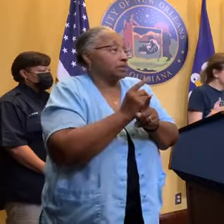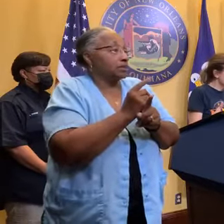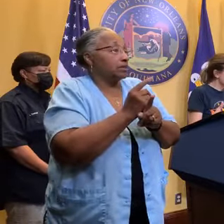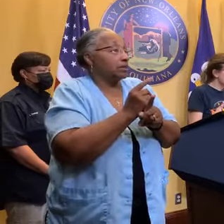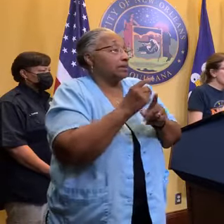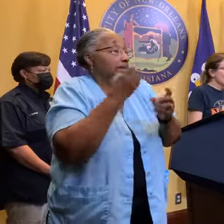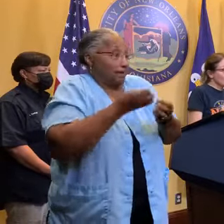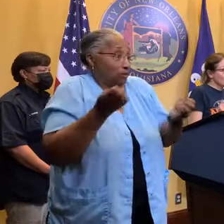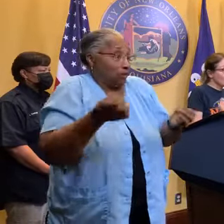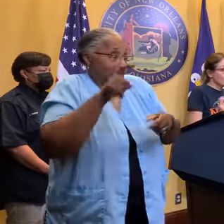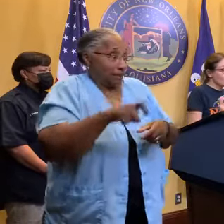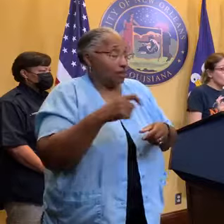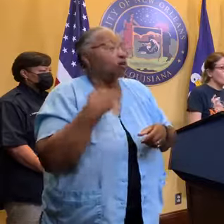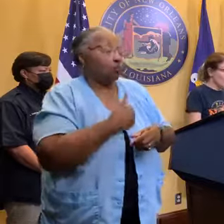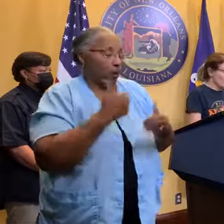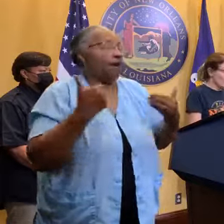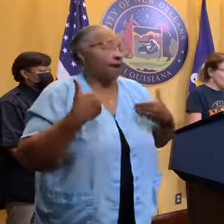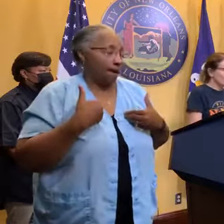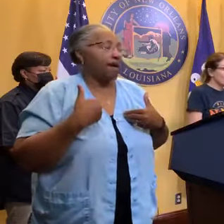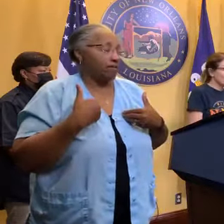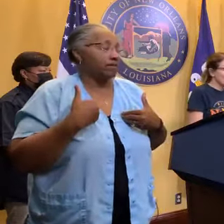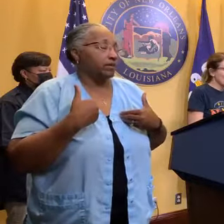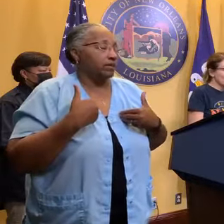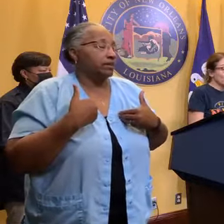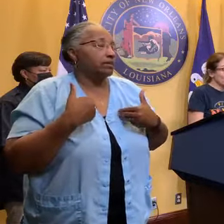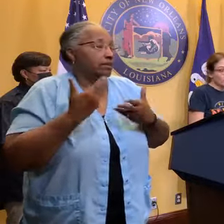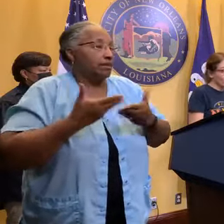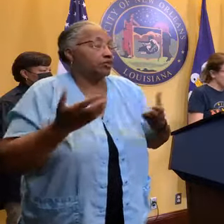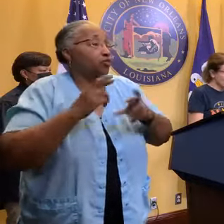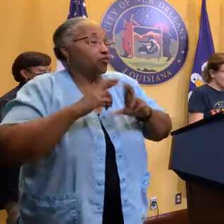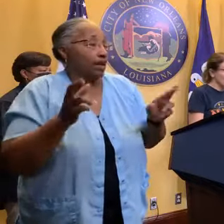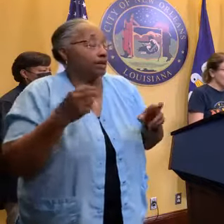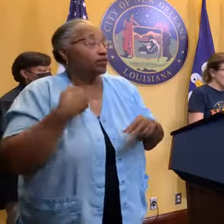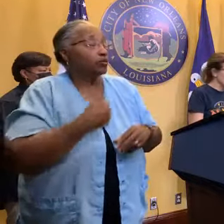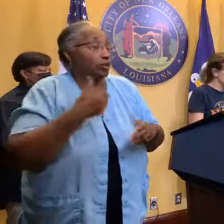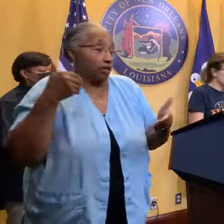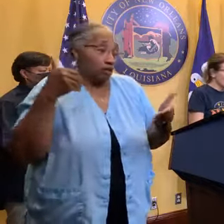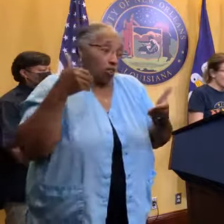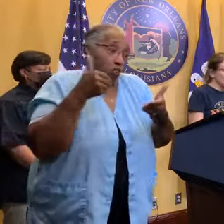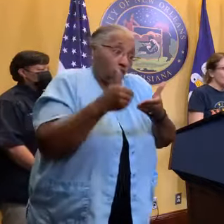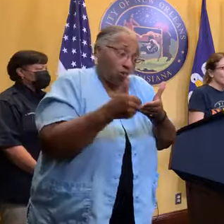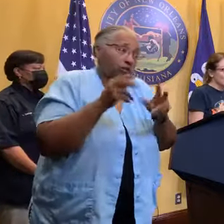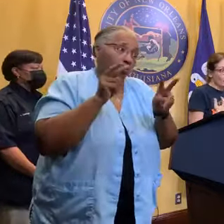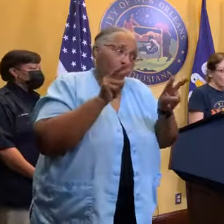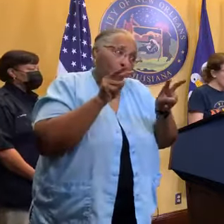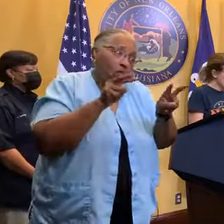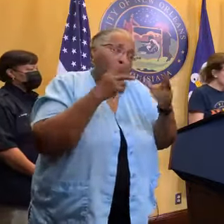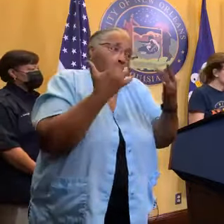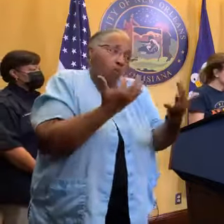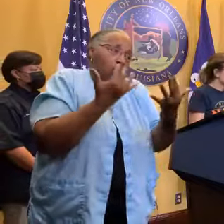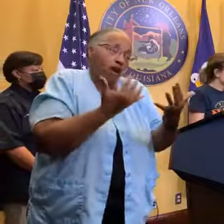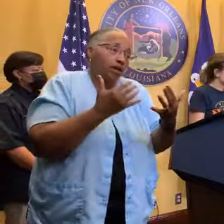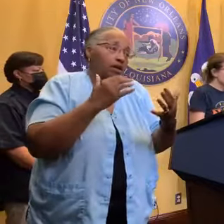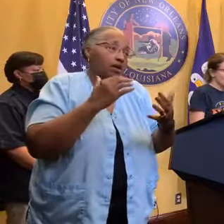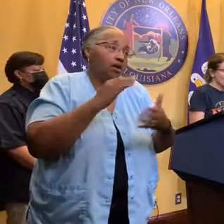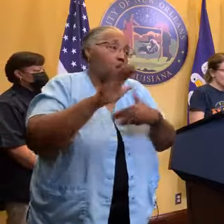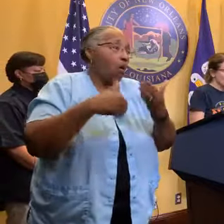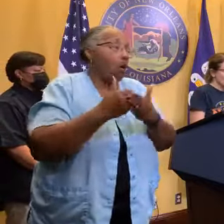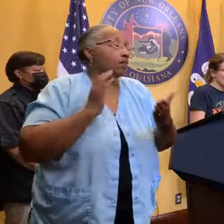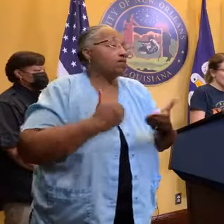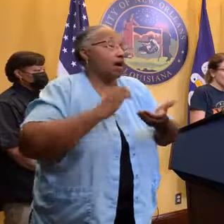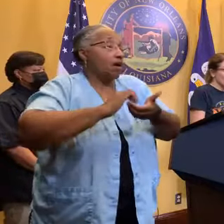in place to support them. And so we are going to be very closely watching and waiting. We've got all of our partners available to